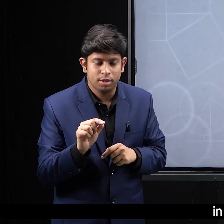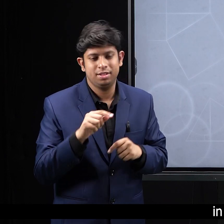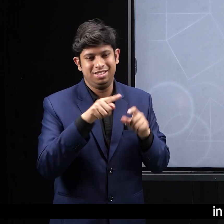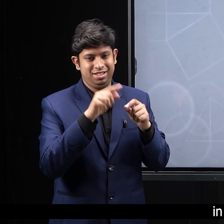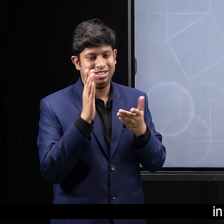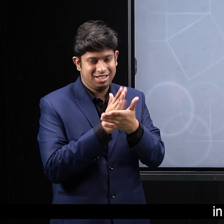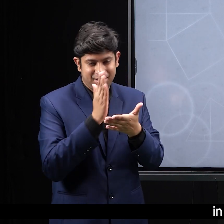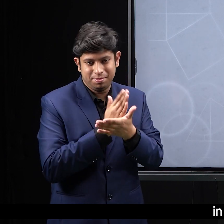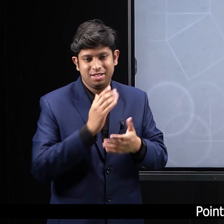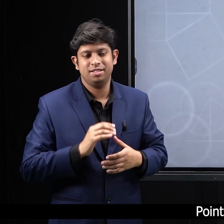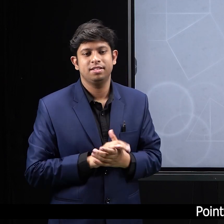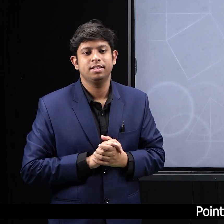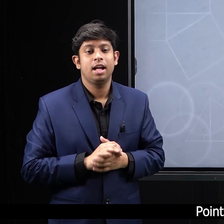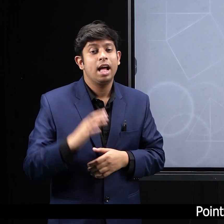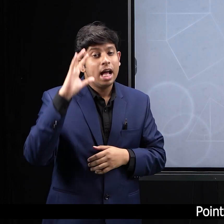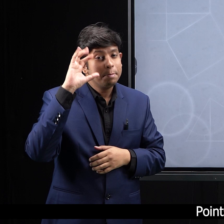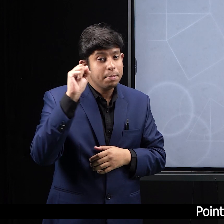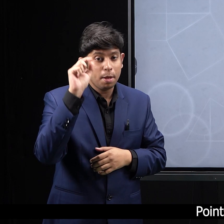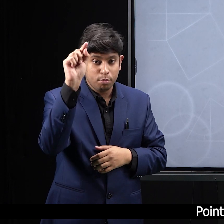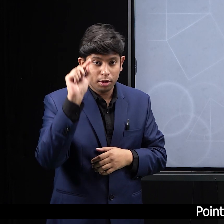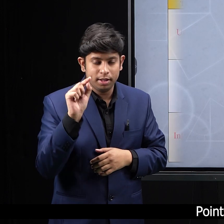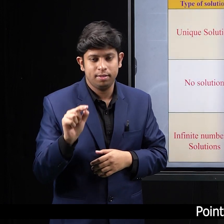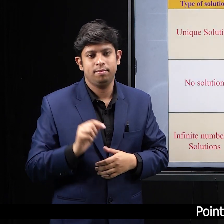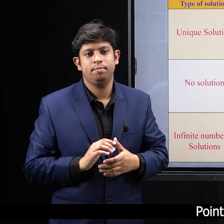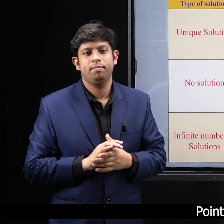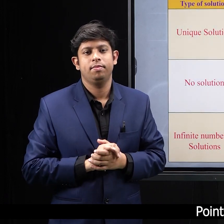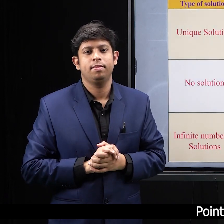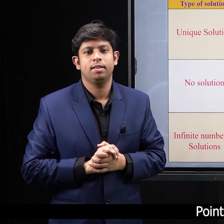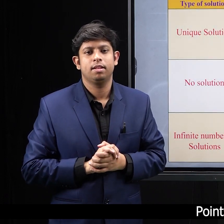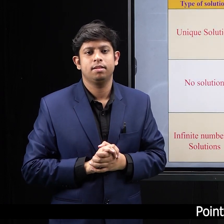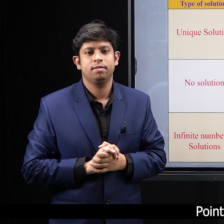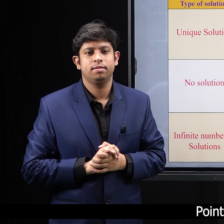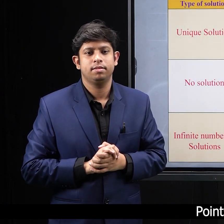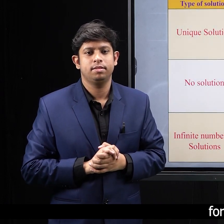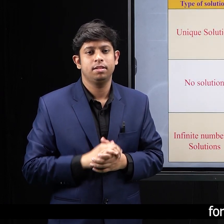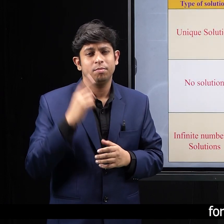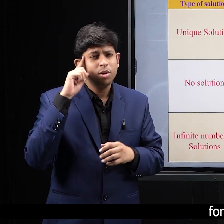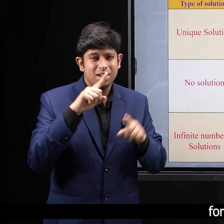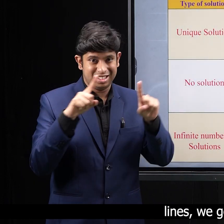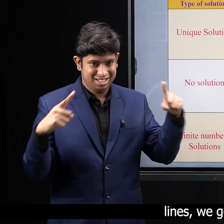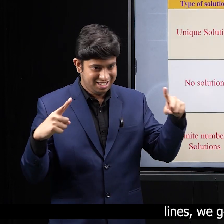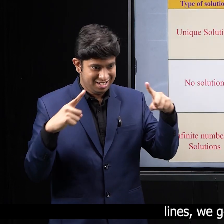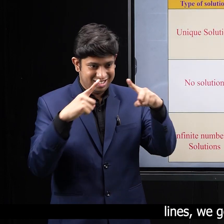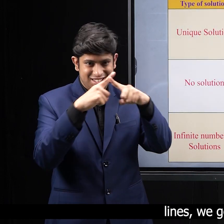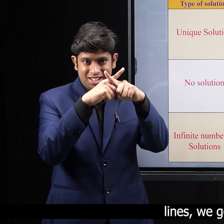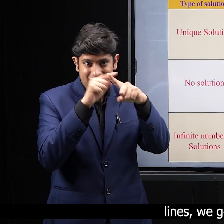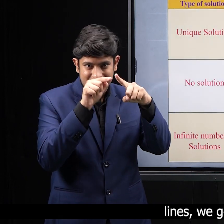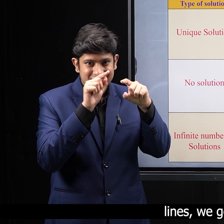Points to remember. For intersecting lines, we get unique